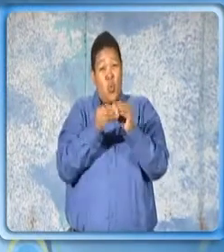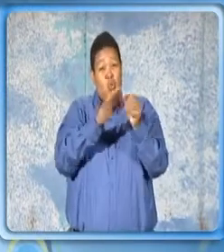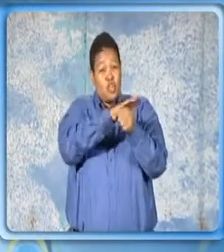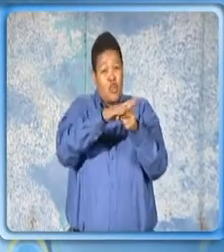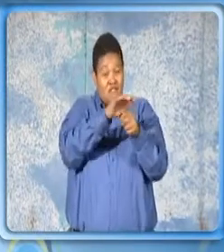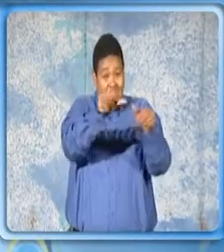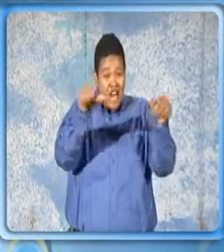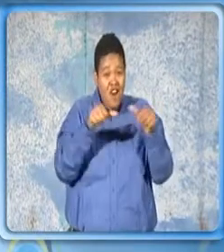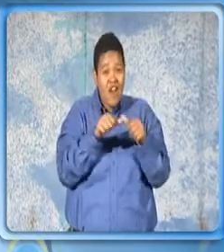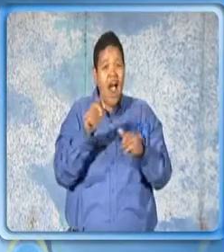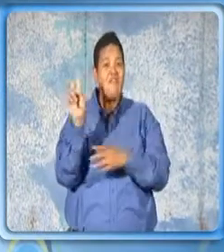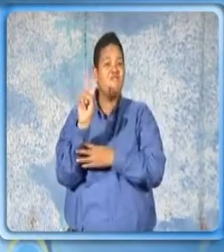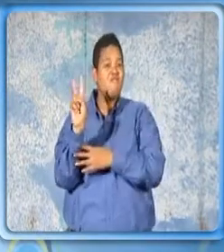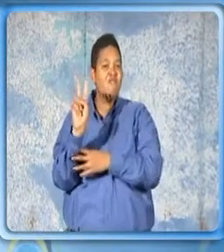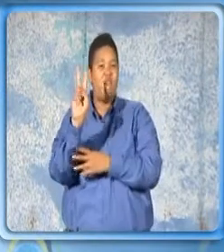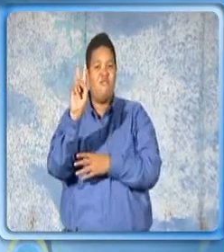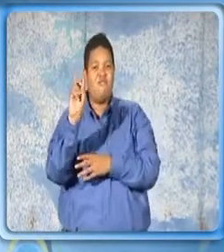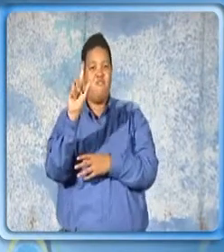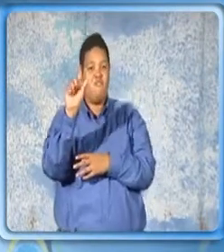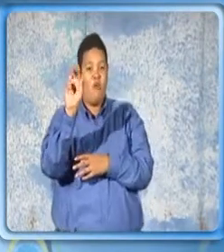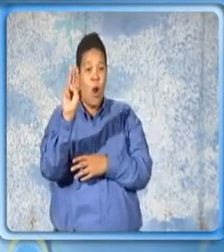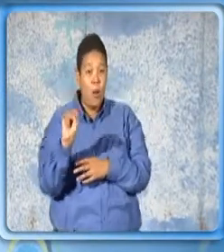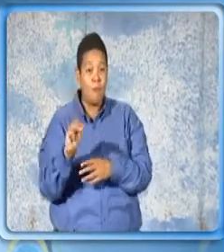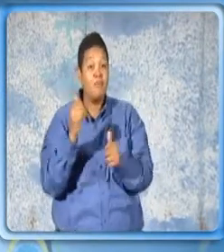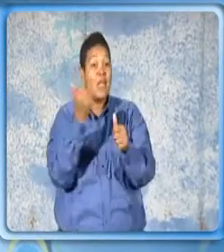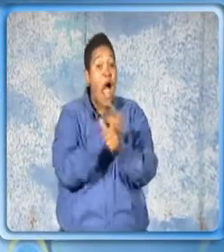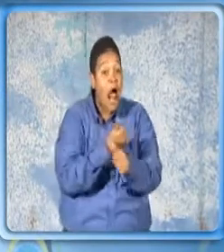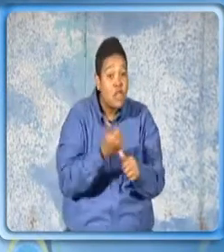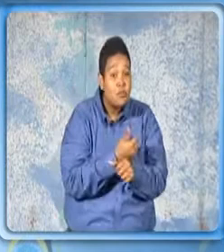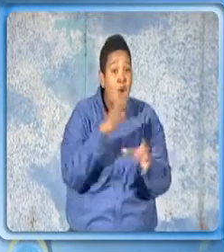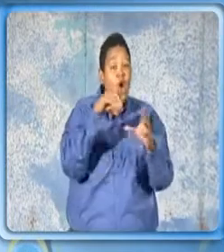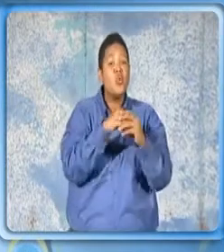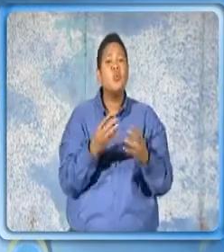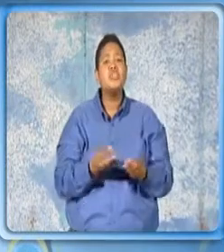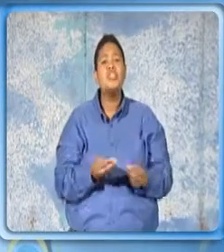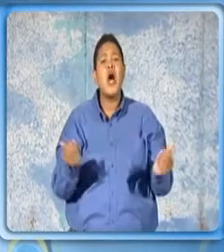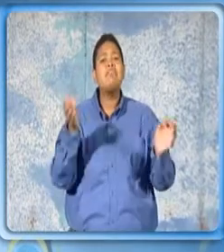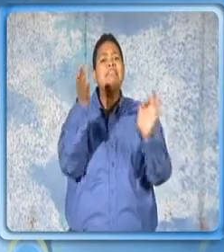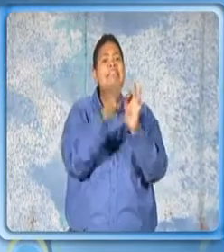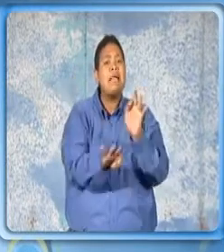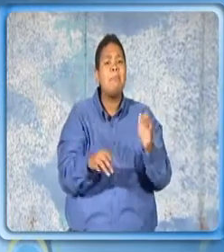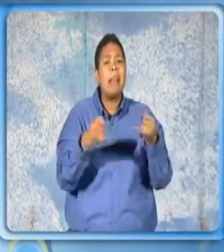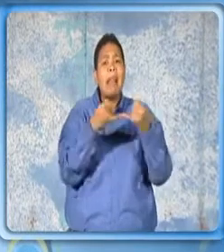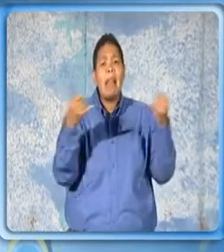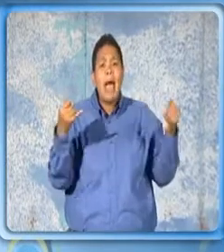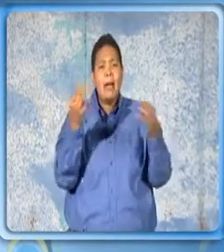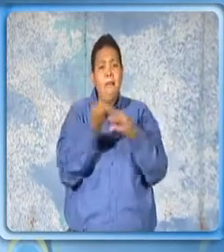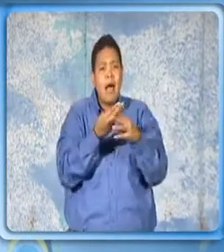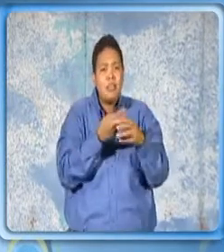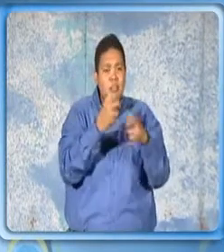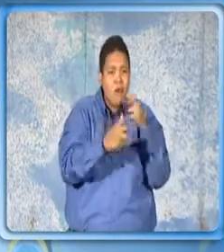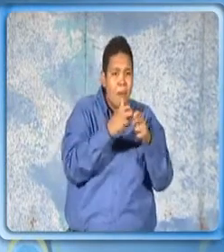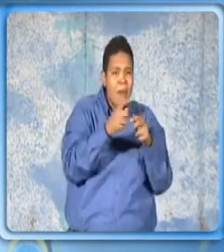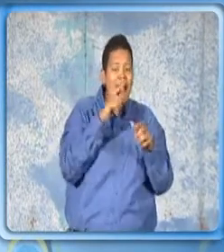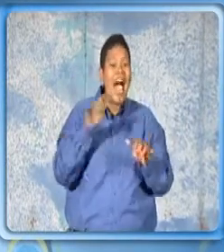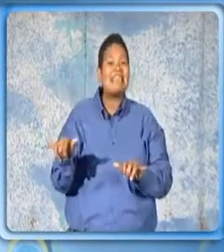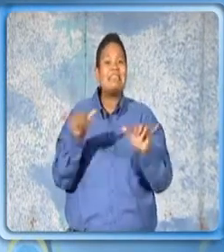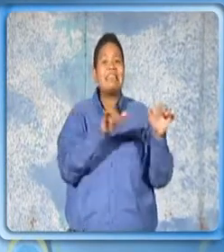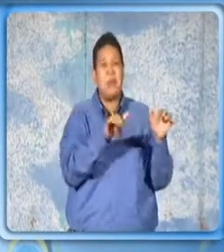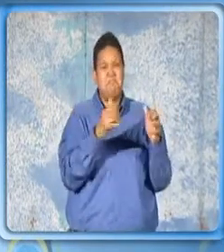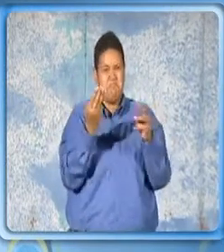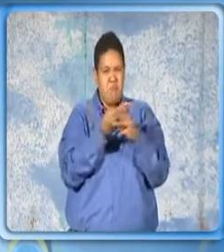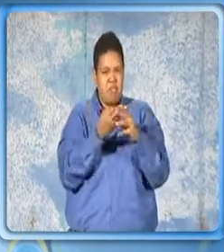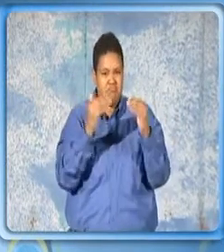volume. Aspects of algebra including solving simple linear equations and simultaneous linear